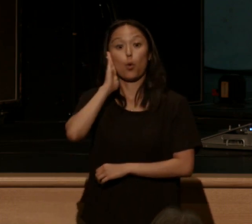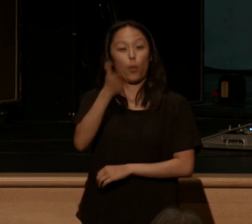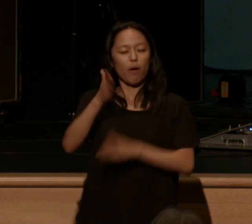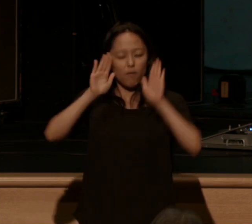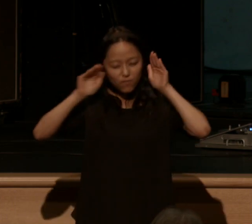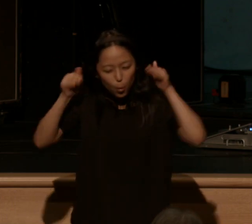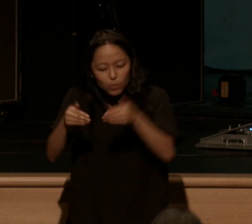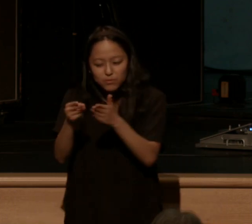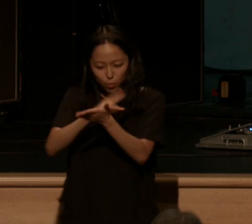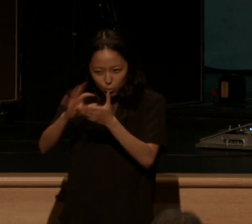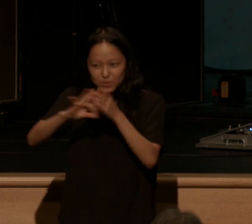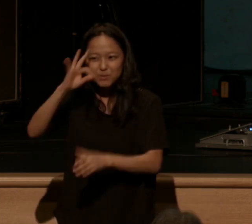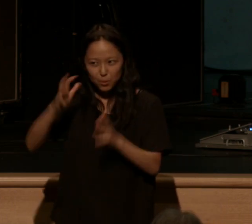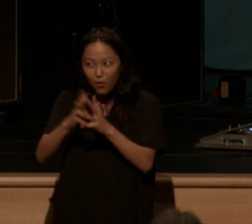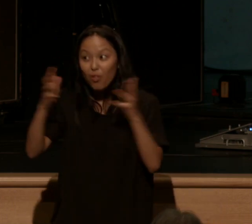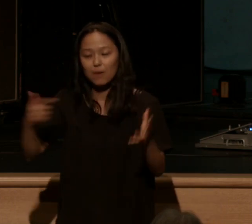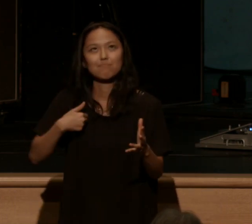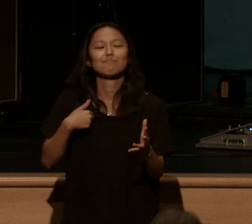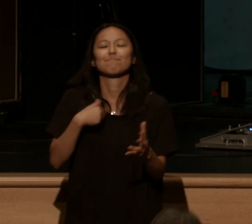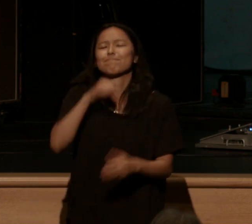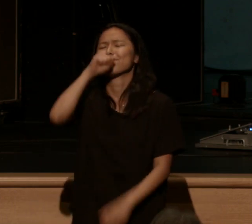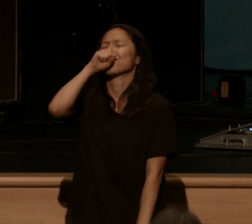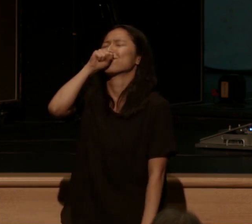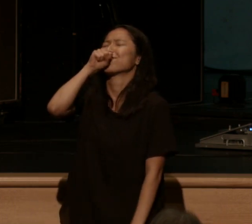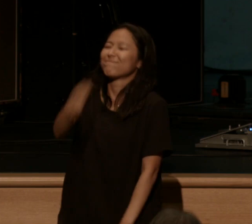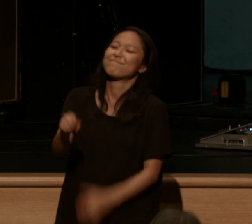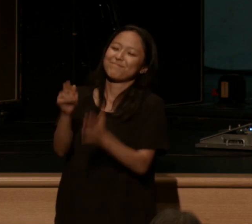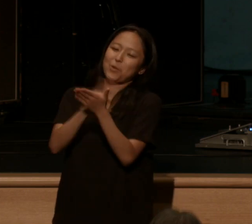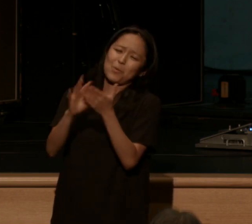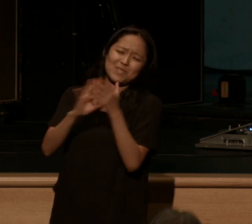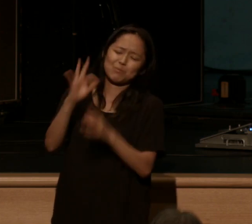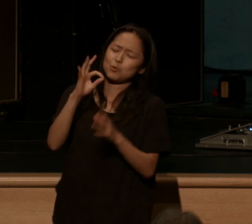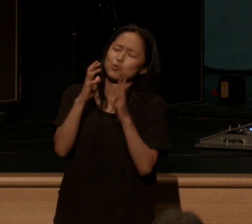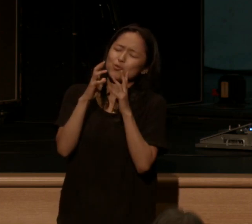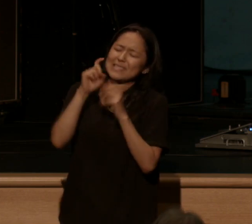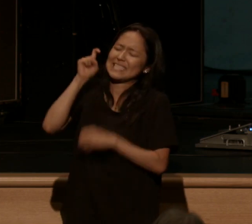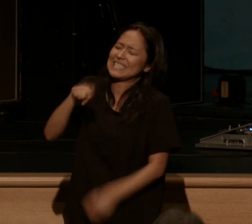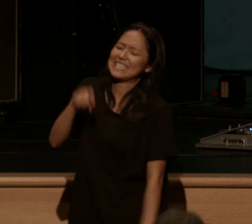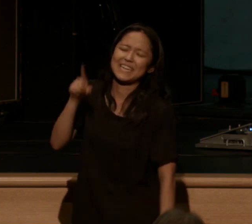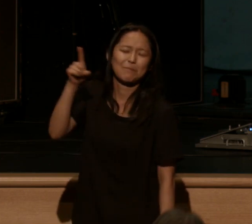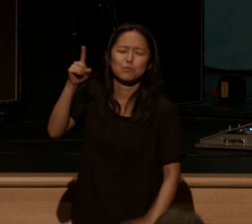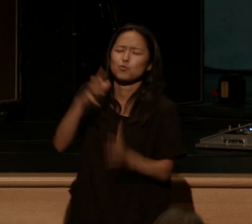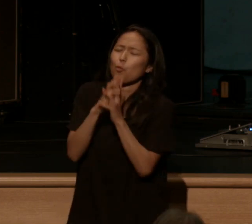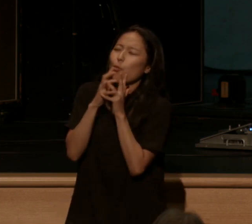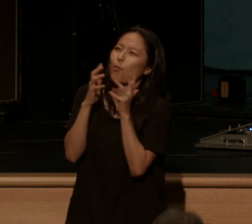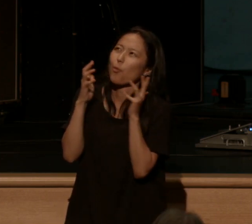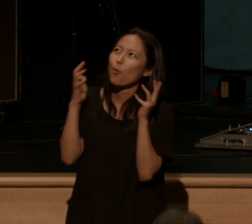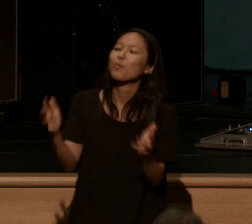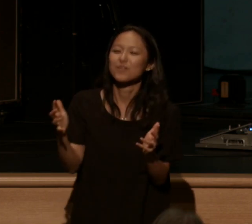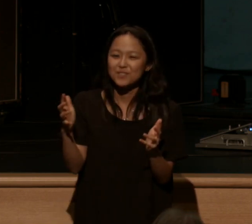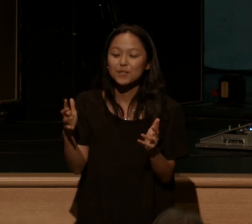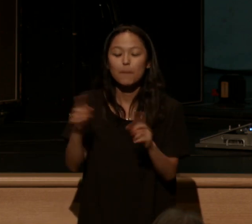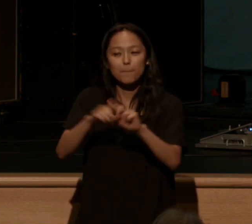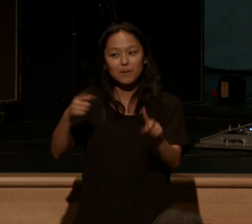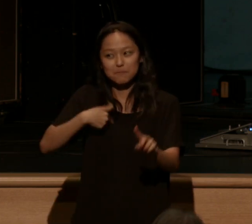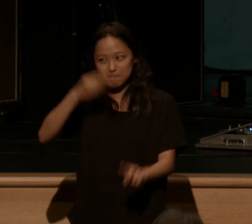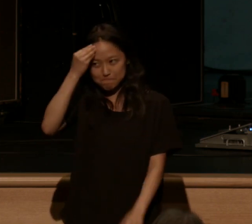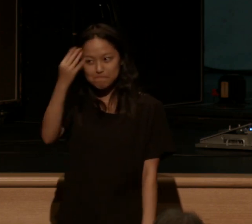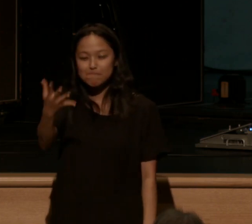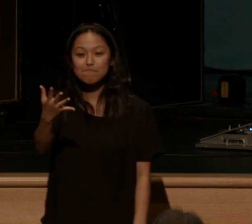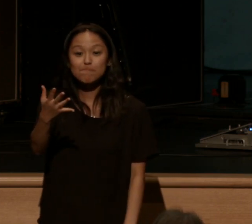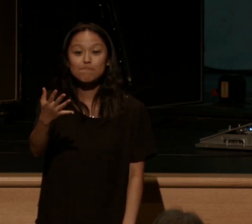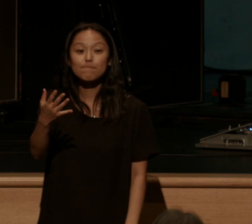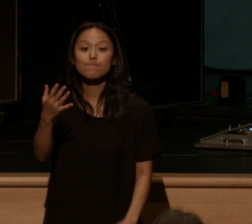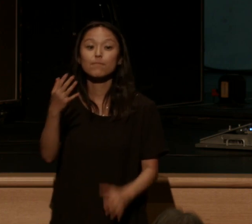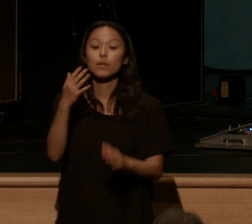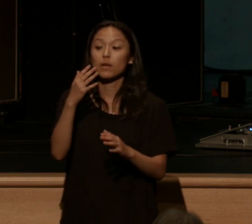Spirit this year, but I'm so excited about that. I love the Holy Spirit so much. Need him. But let me just say this, okay? There's